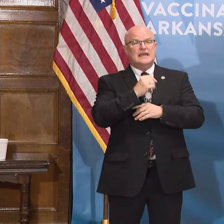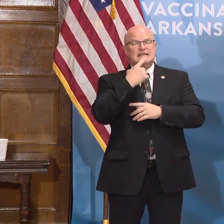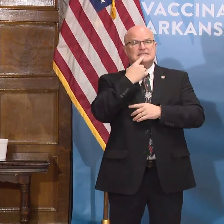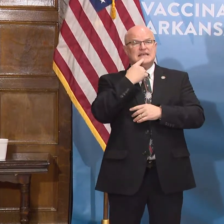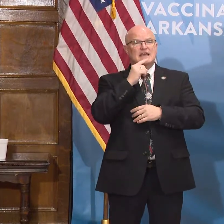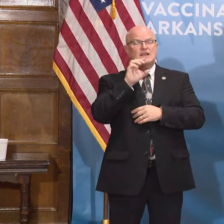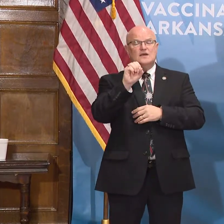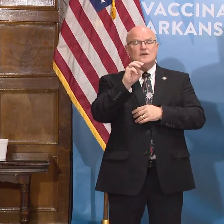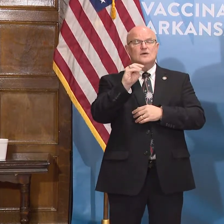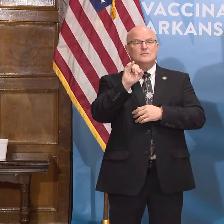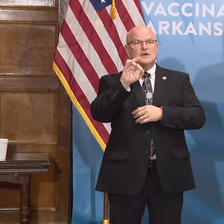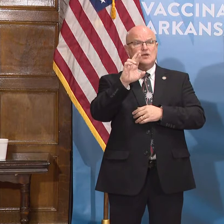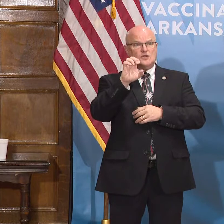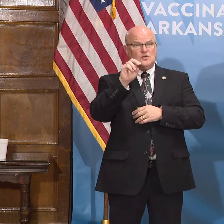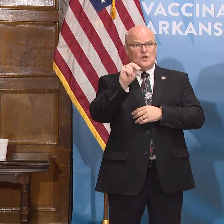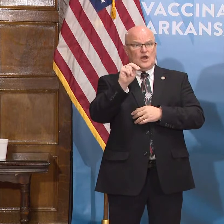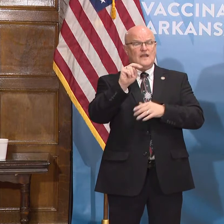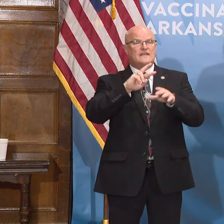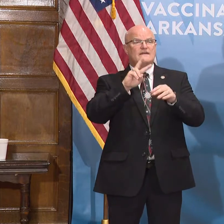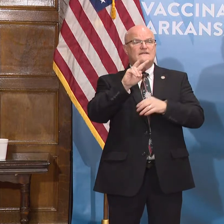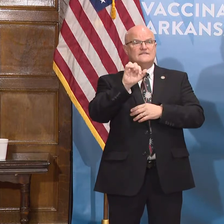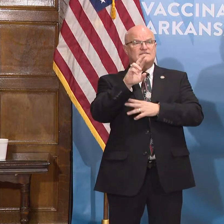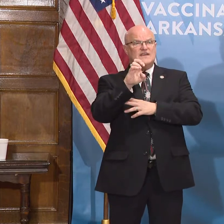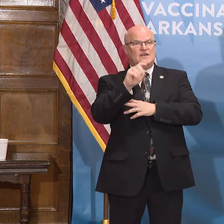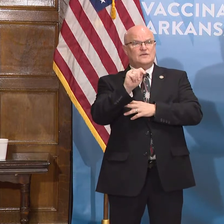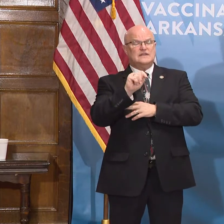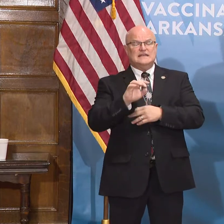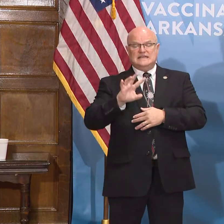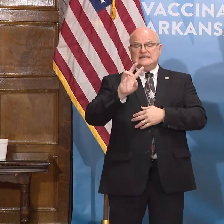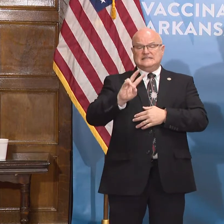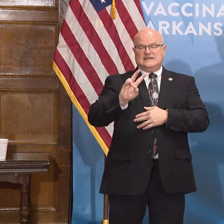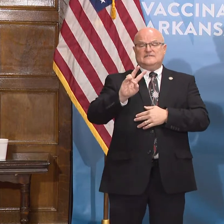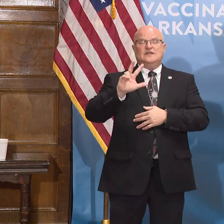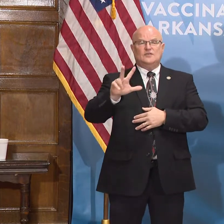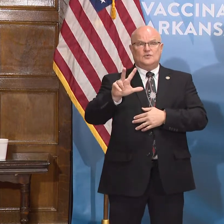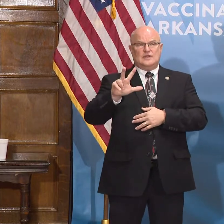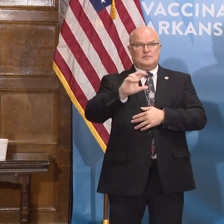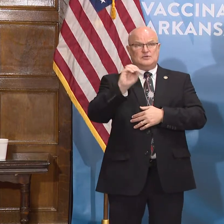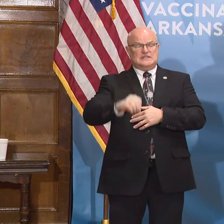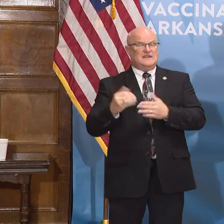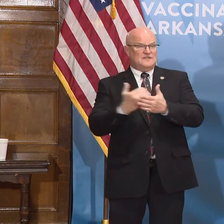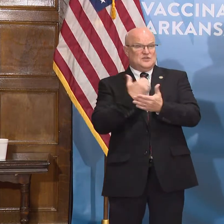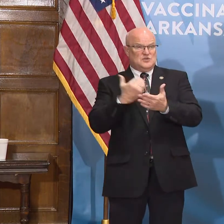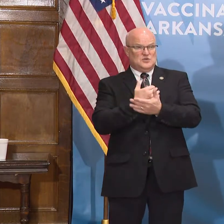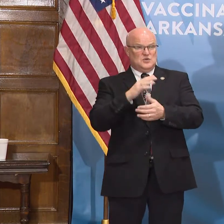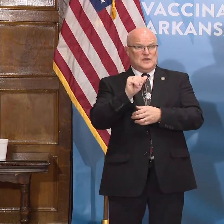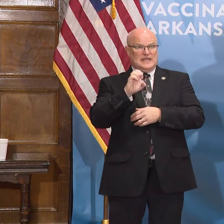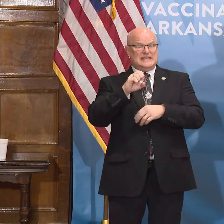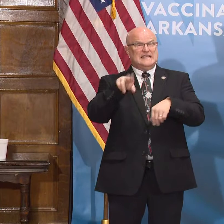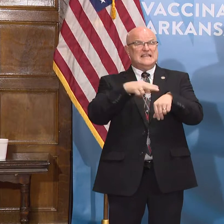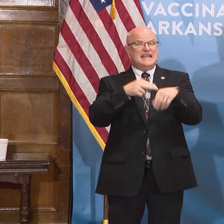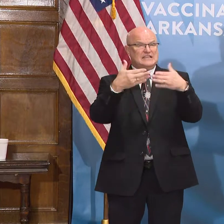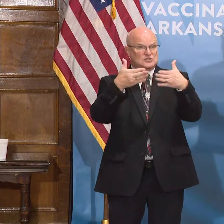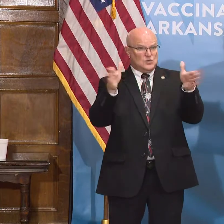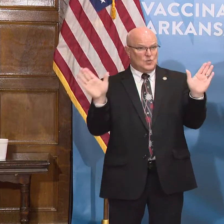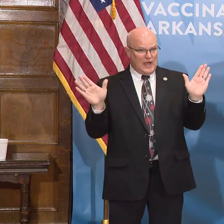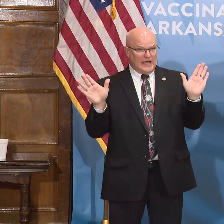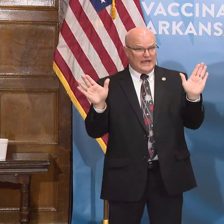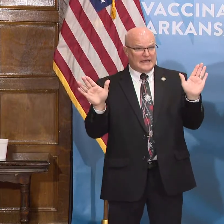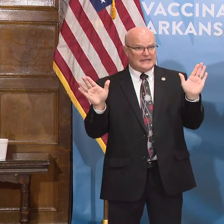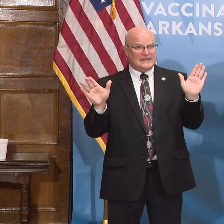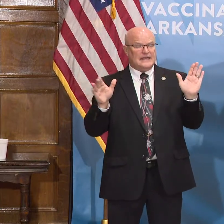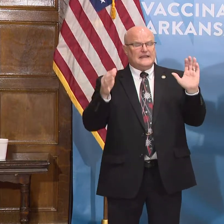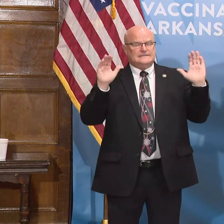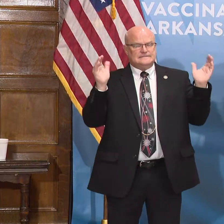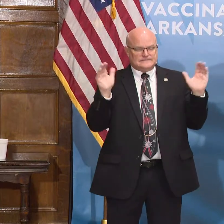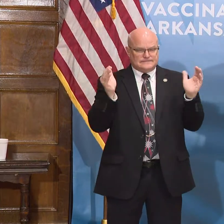that Omicron variant is 73% of the new cases nationwide. And then if you drill